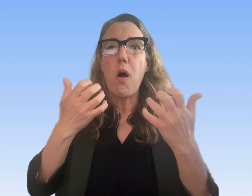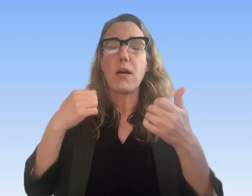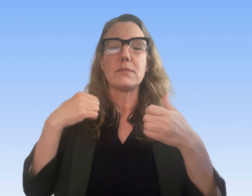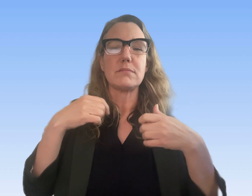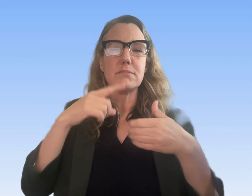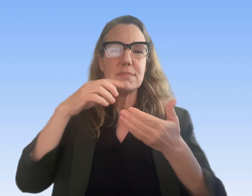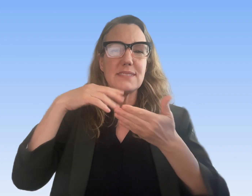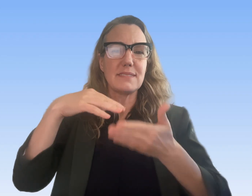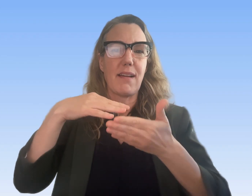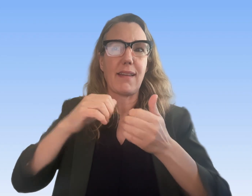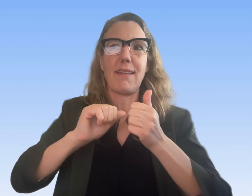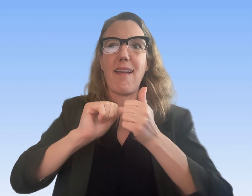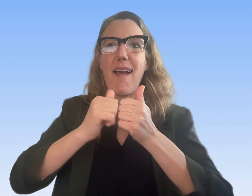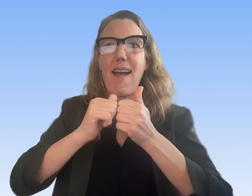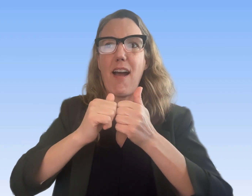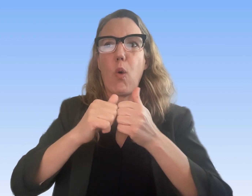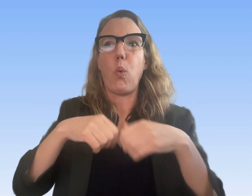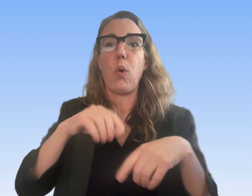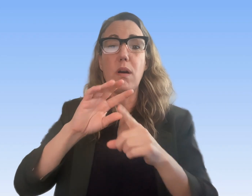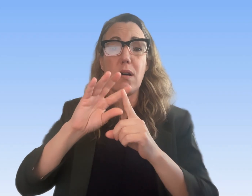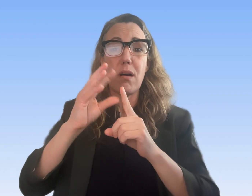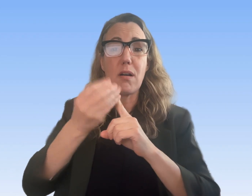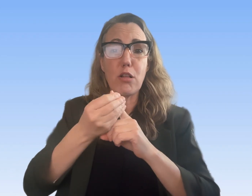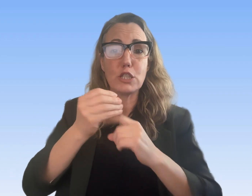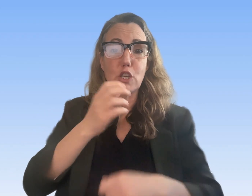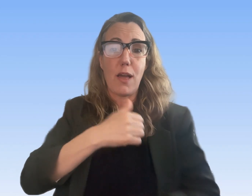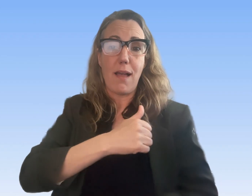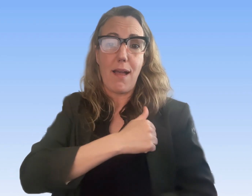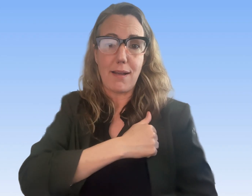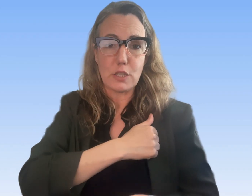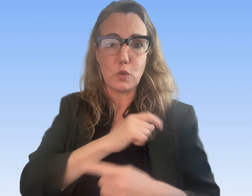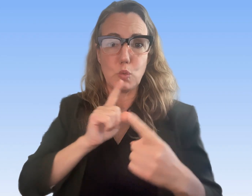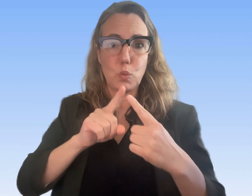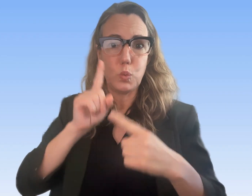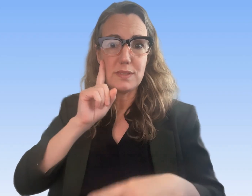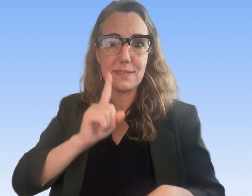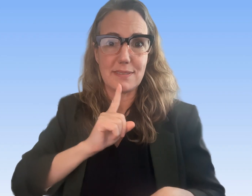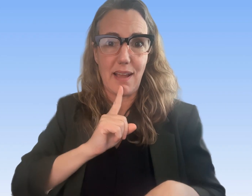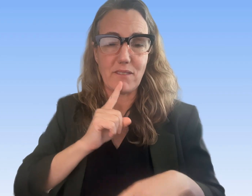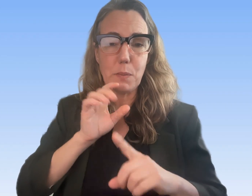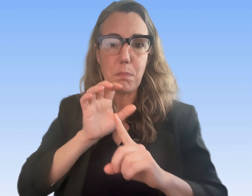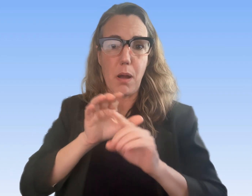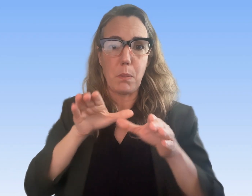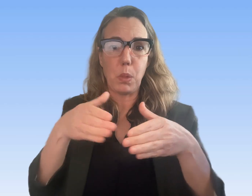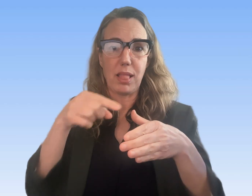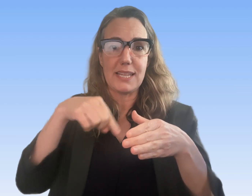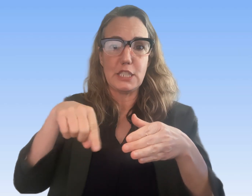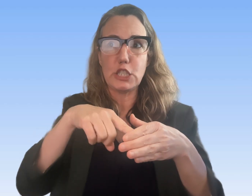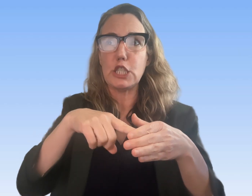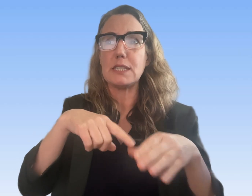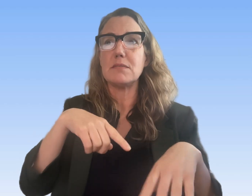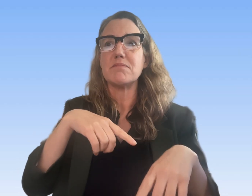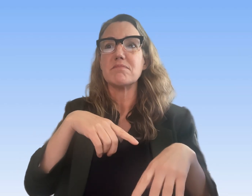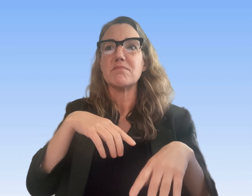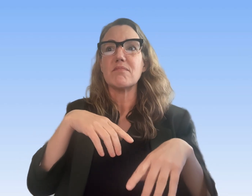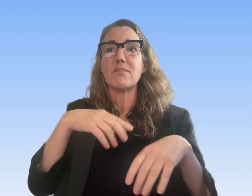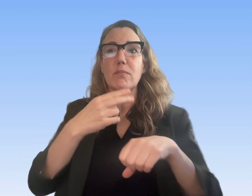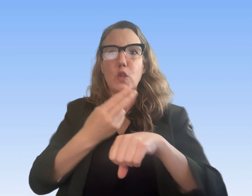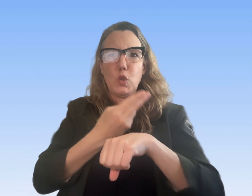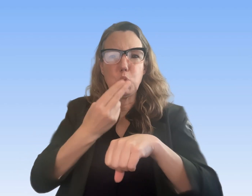one, study how cultural attitude of the deaf population